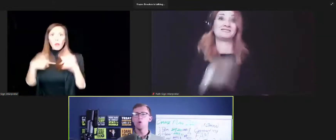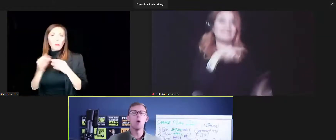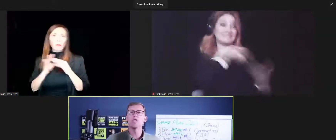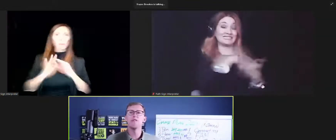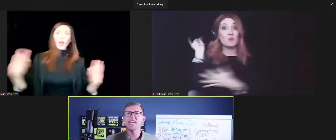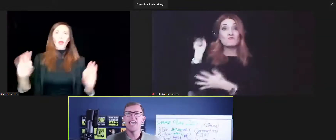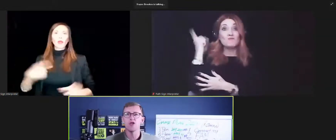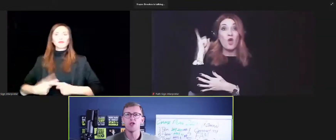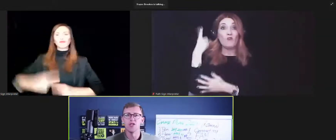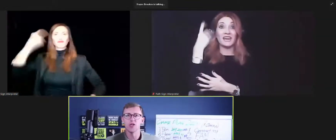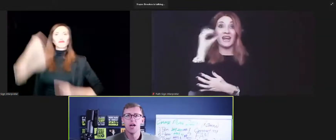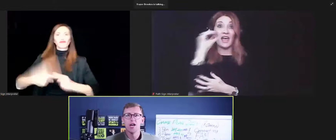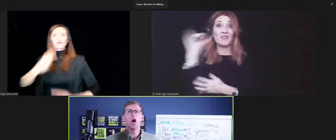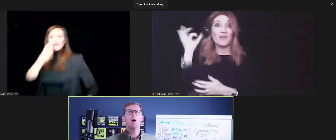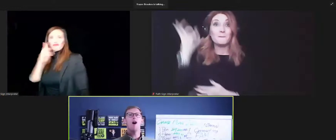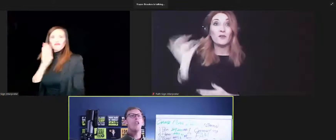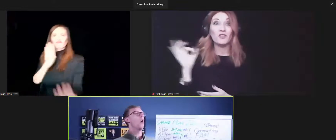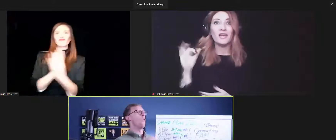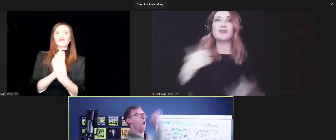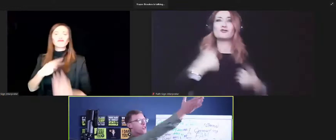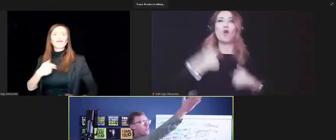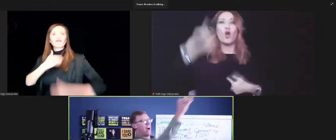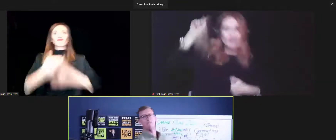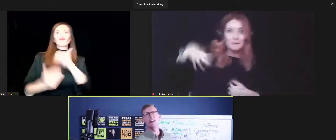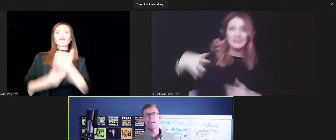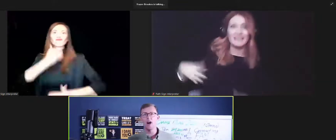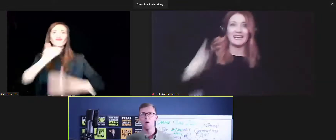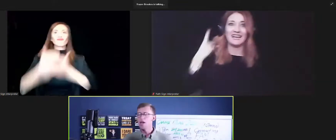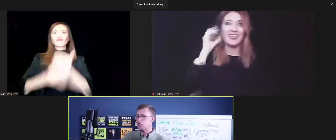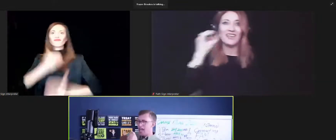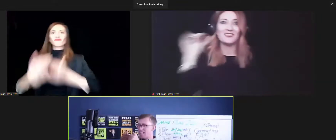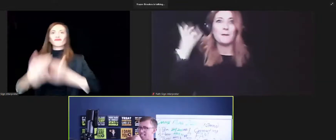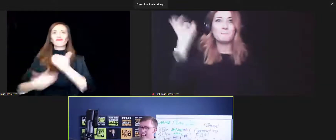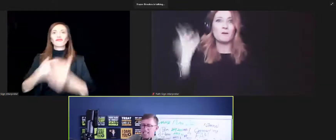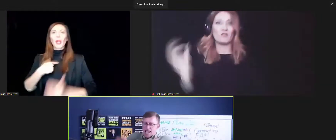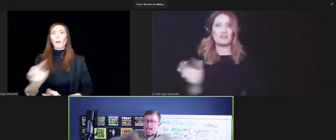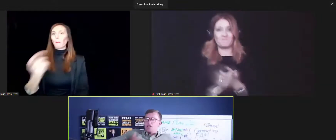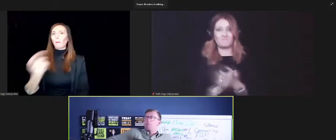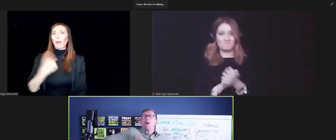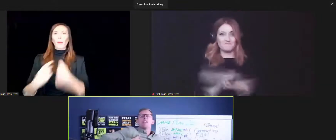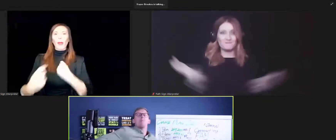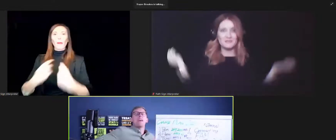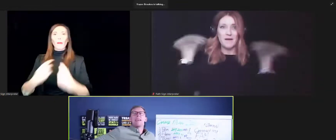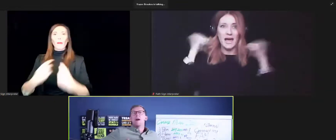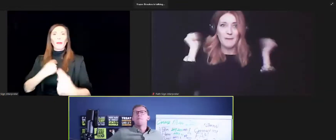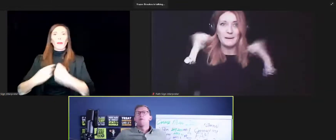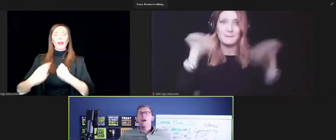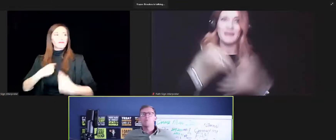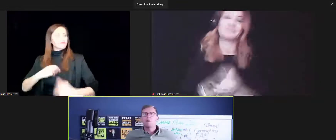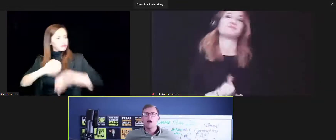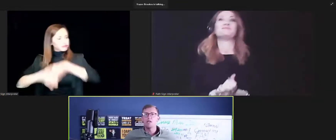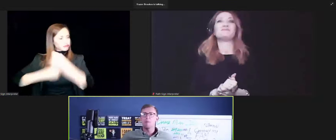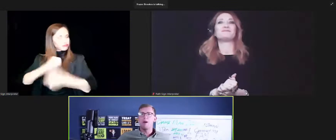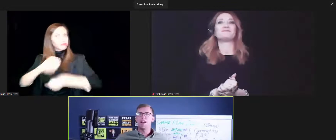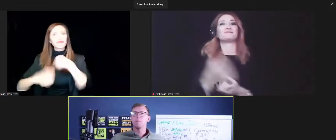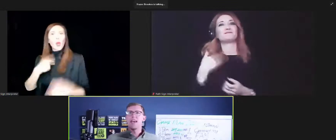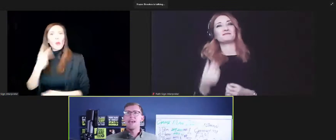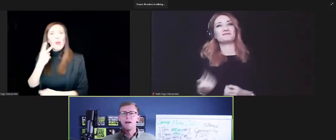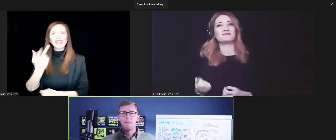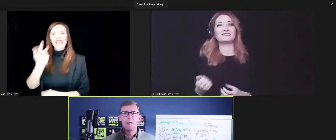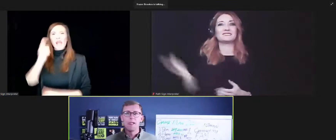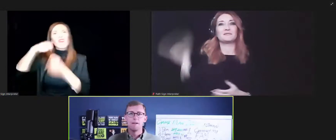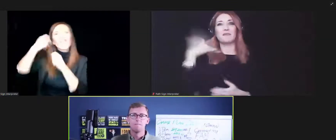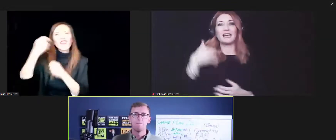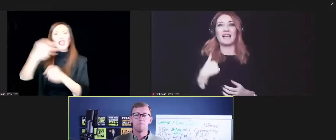those notifications. Come on, watch that video. Send that text. Press me. Press me, press me, press